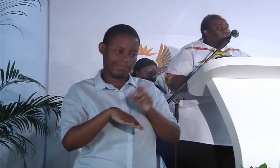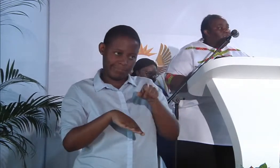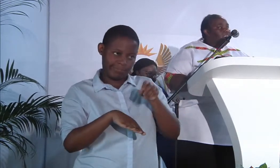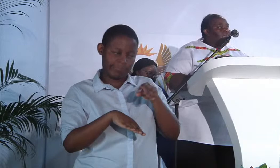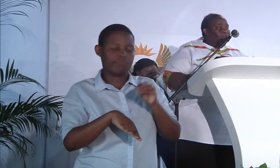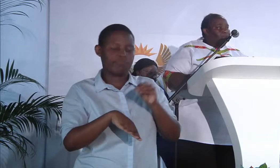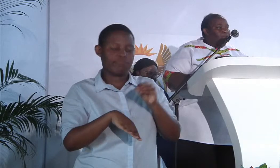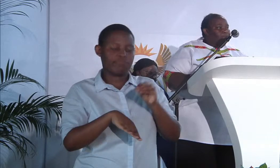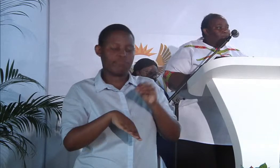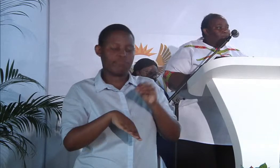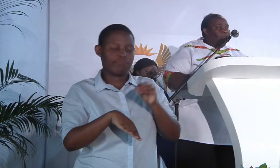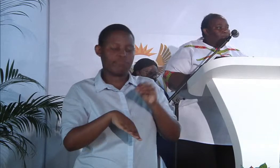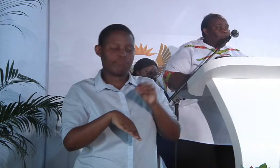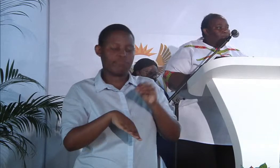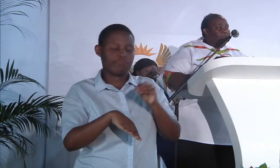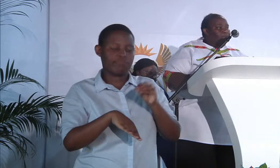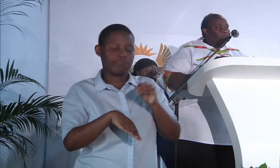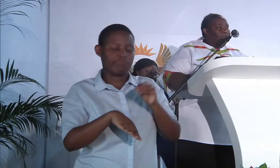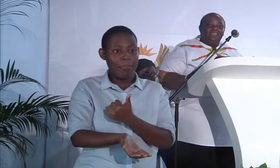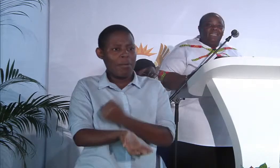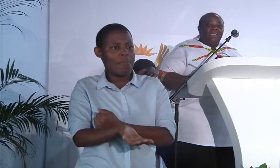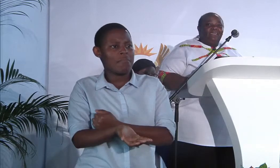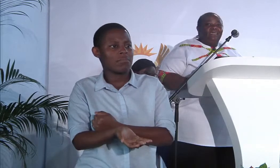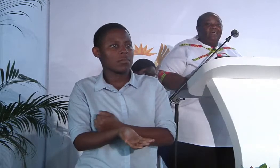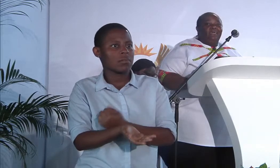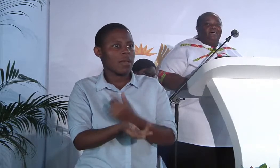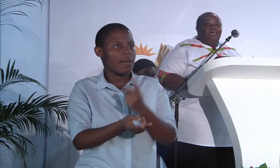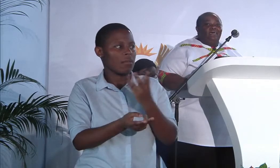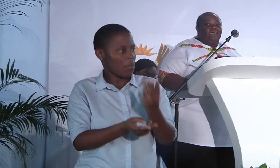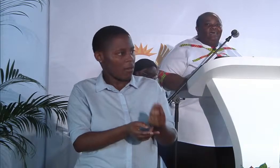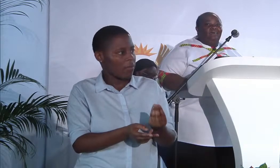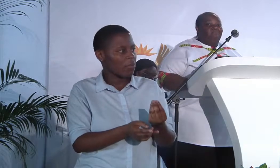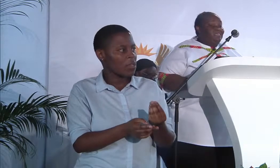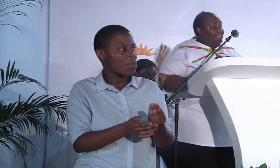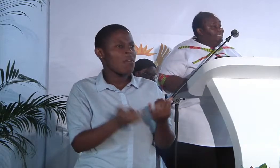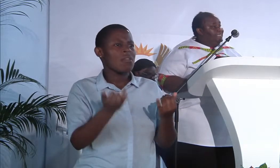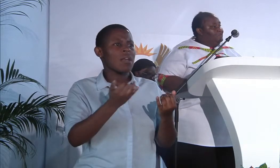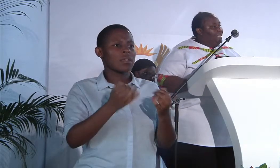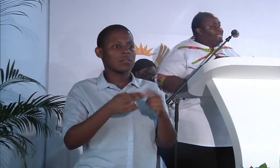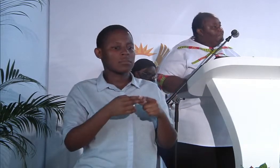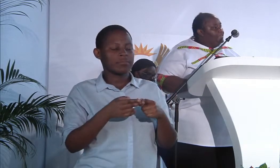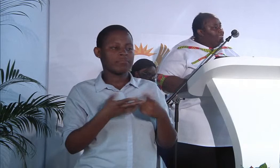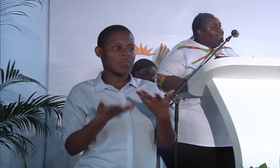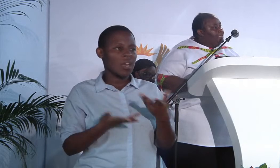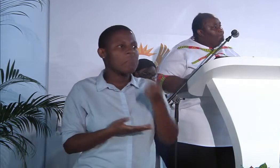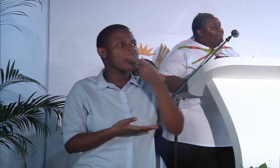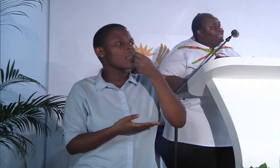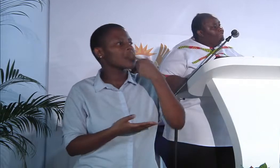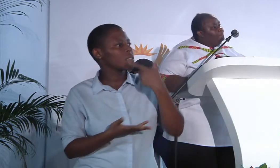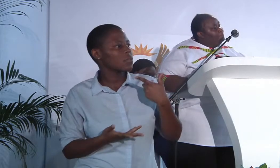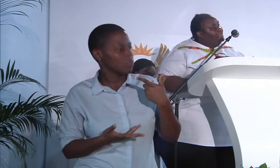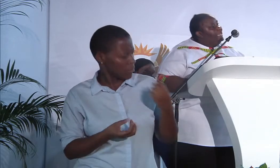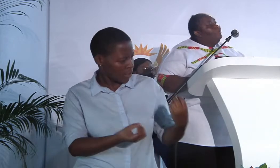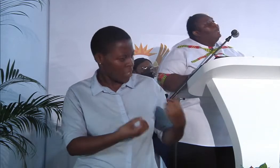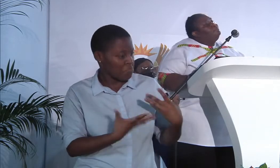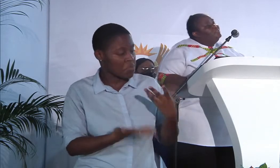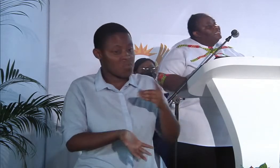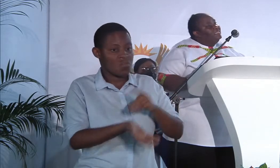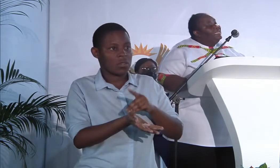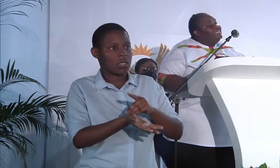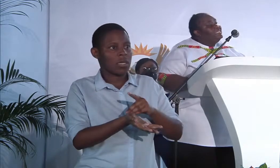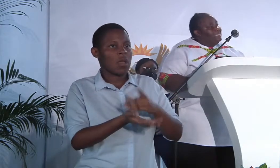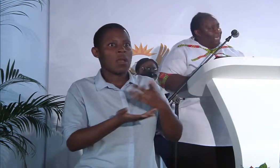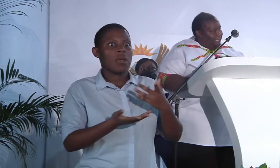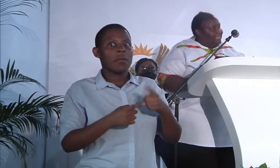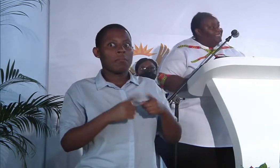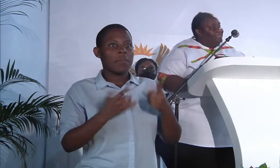some substances, there are some substances like medicine that we are given, but other people now are abusing it